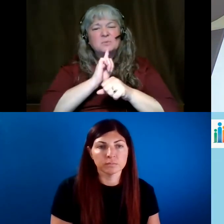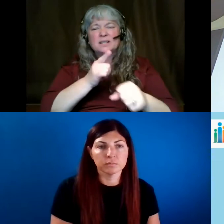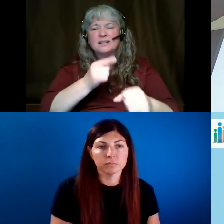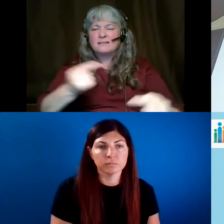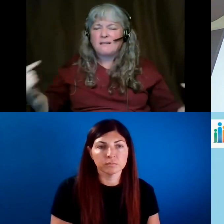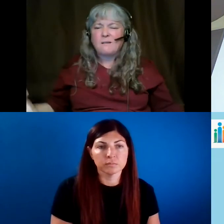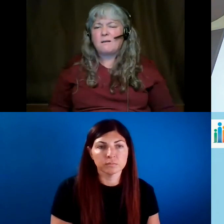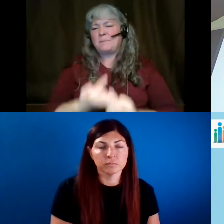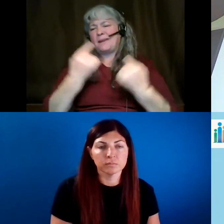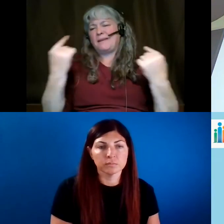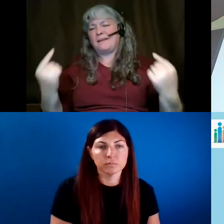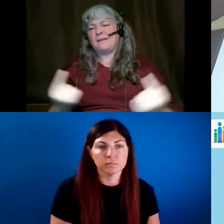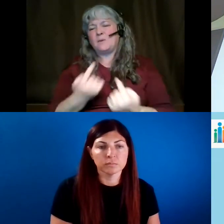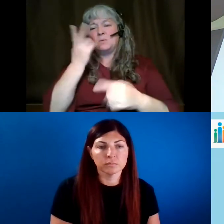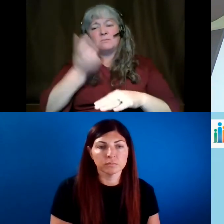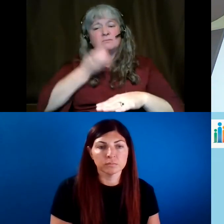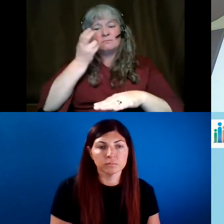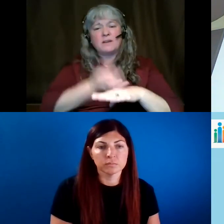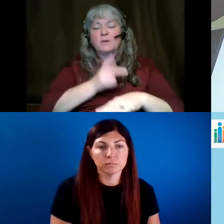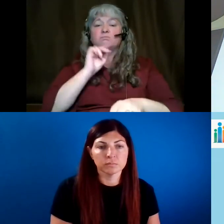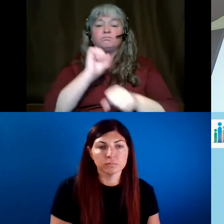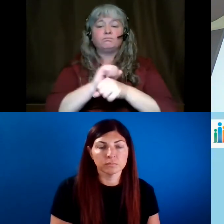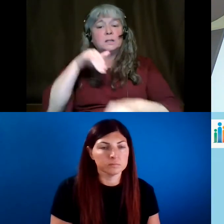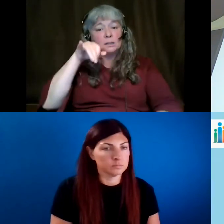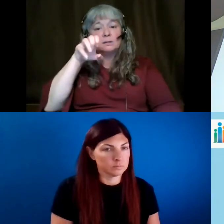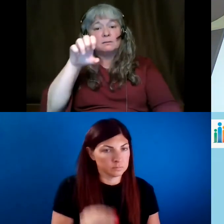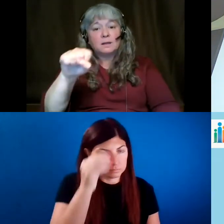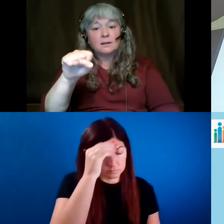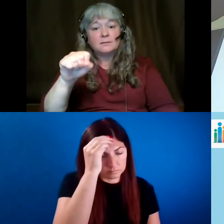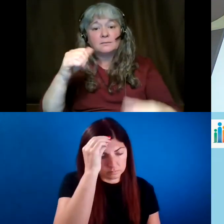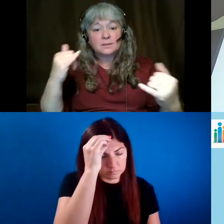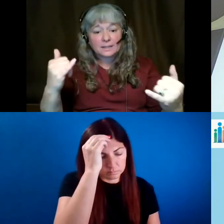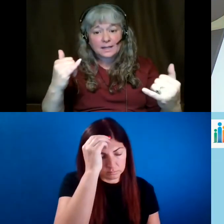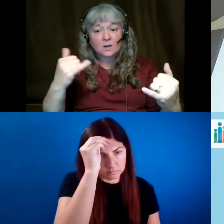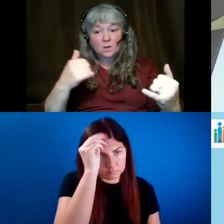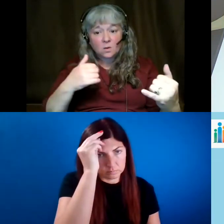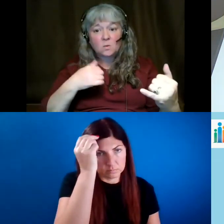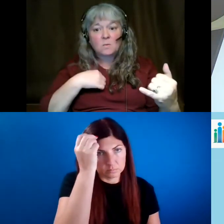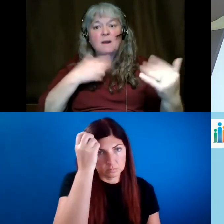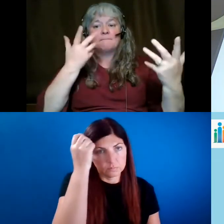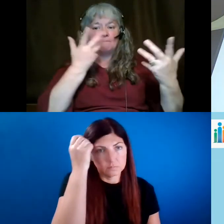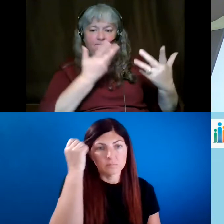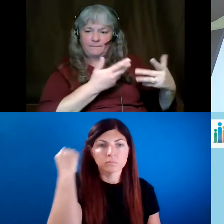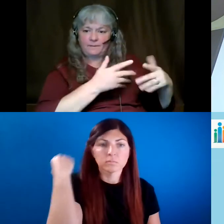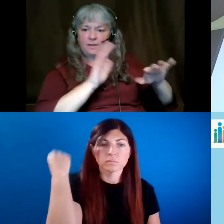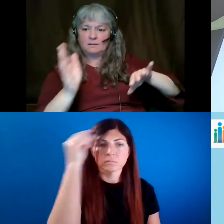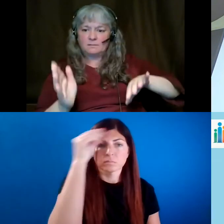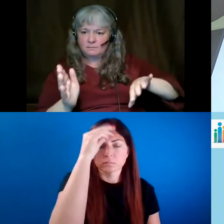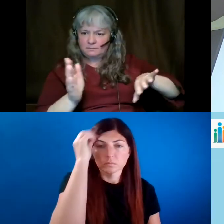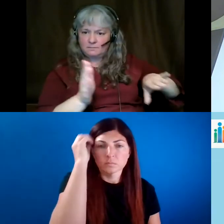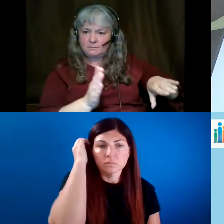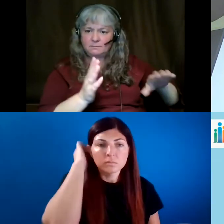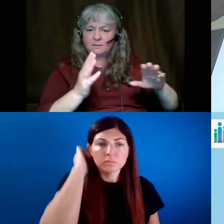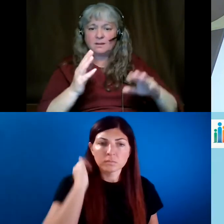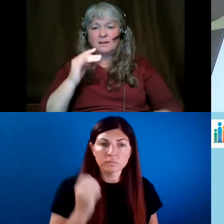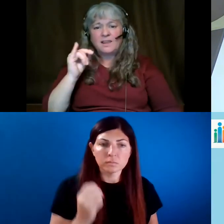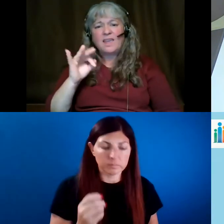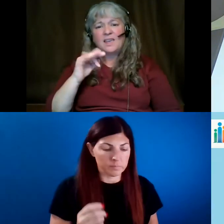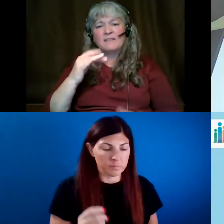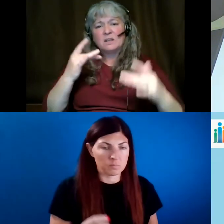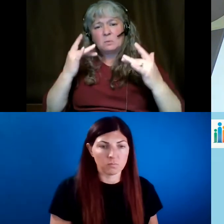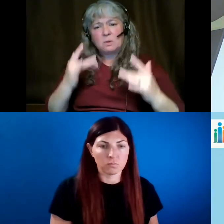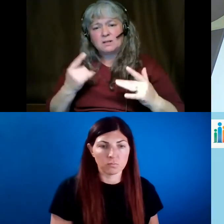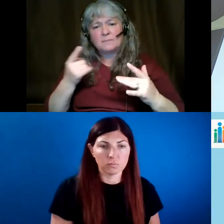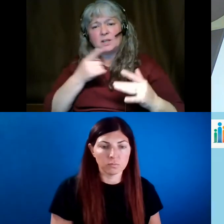And so, yes, absolutely. Now that I'm on the other side of it, if depression is something that you're working your way